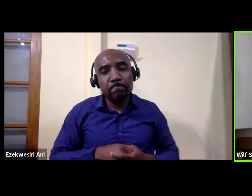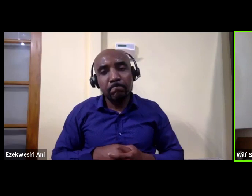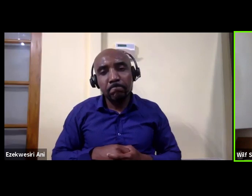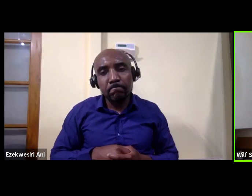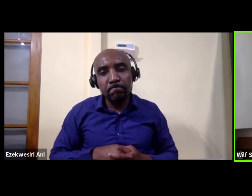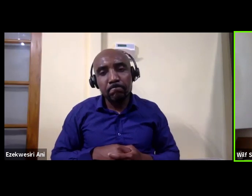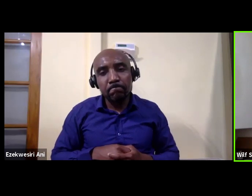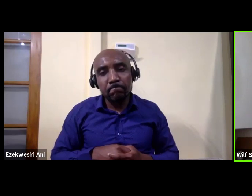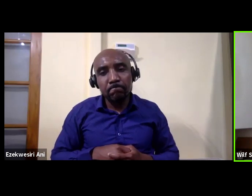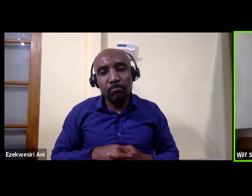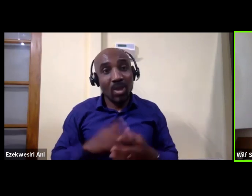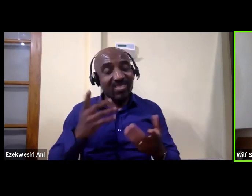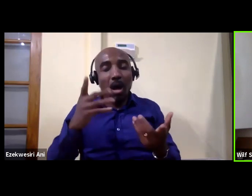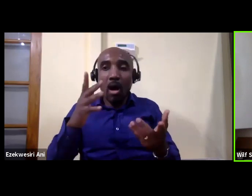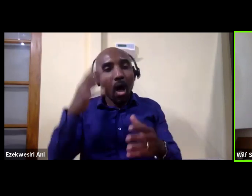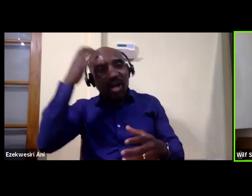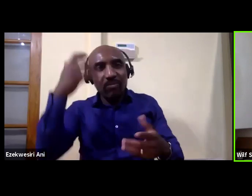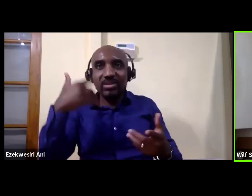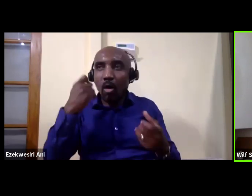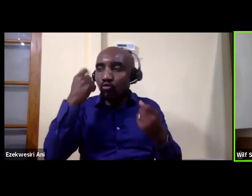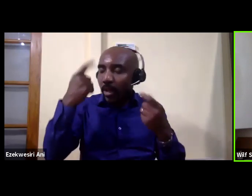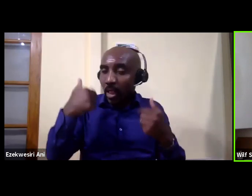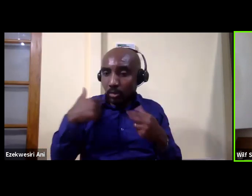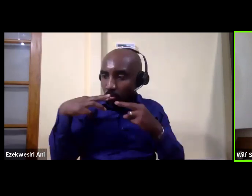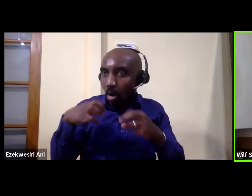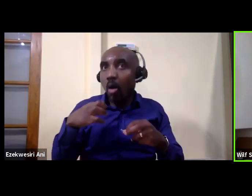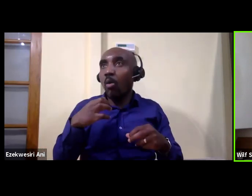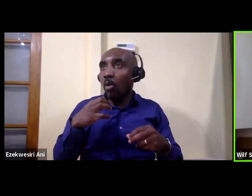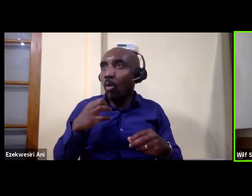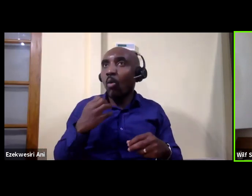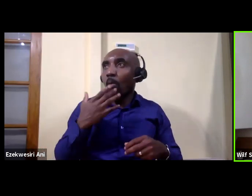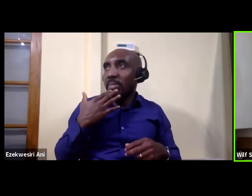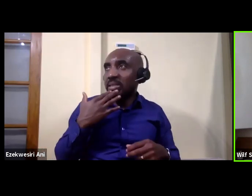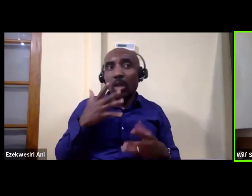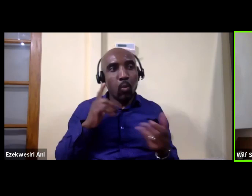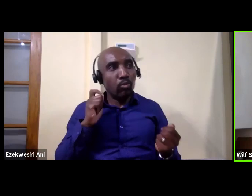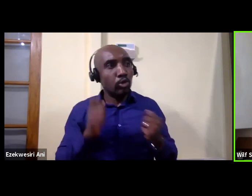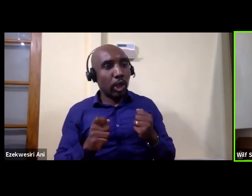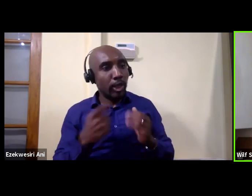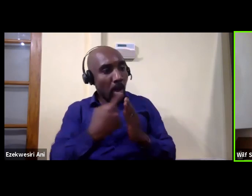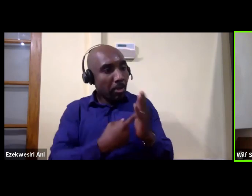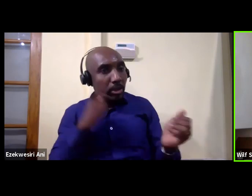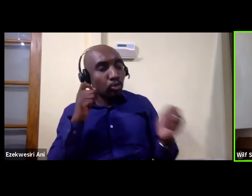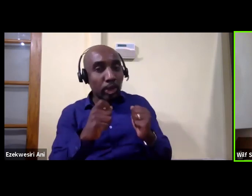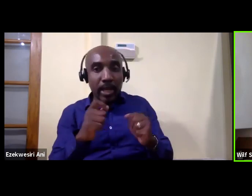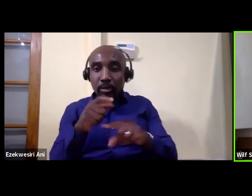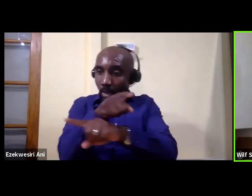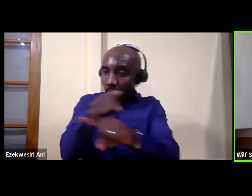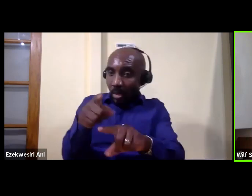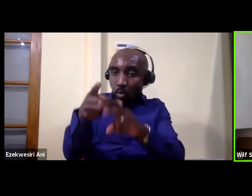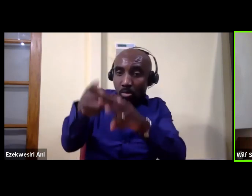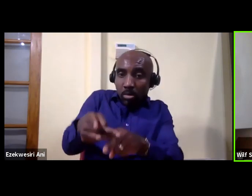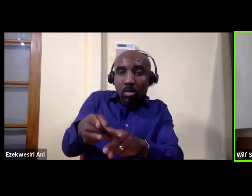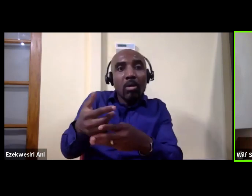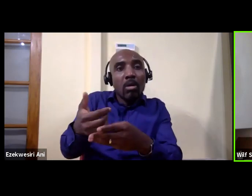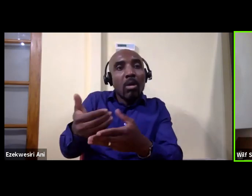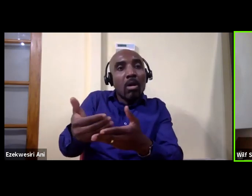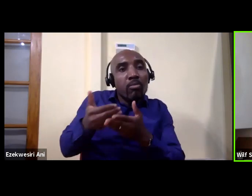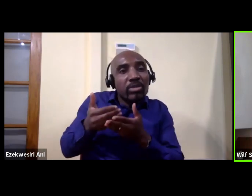the error of our ways, and we're going to change, and we're going to shield people, and we're going to put into